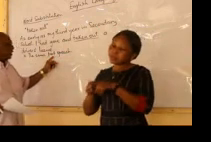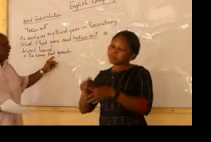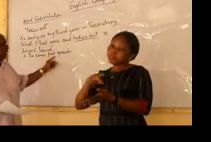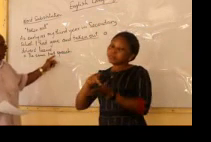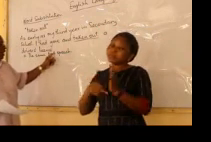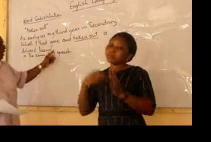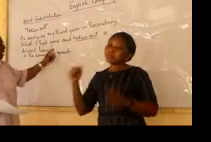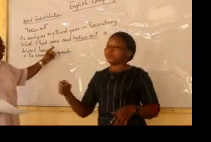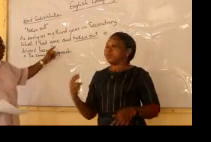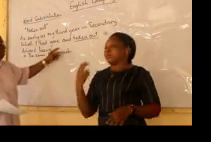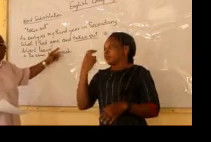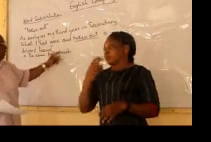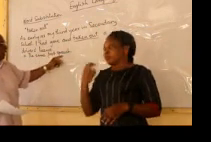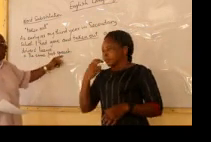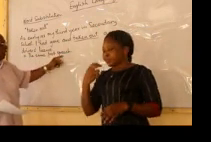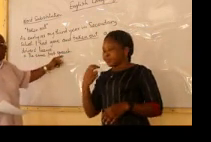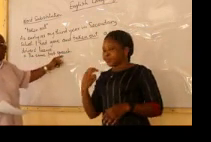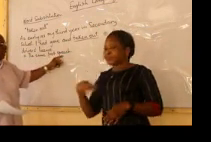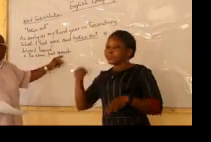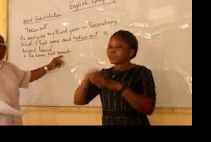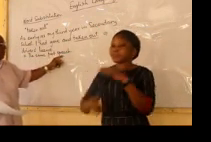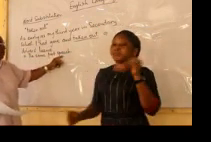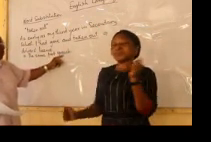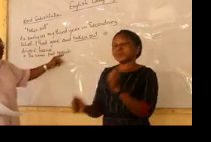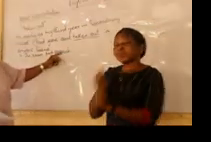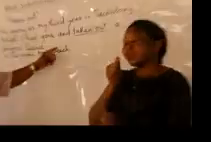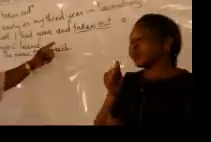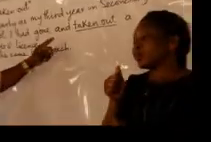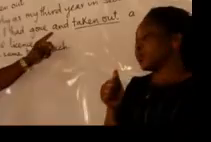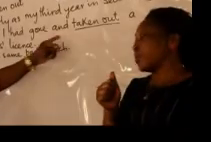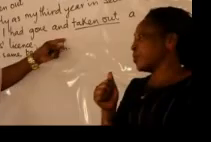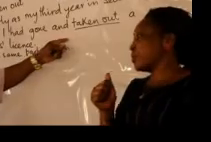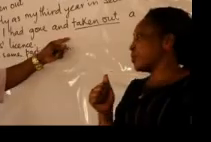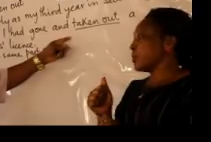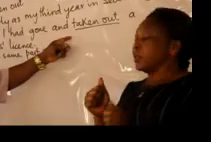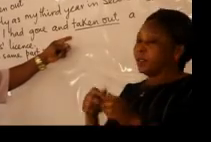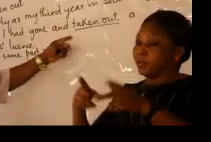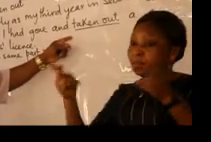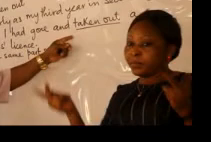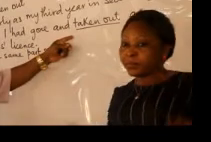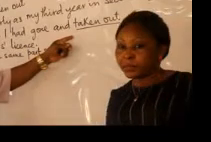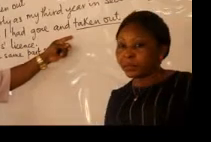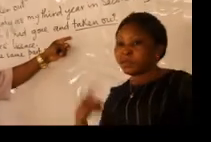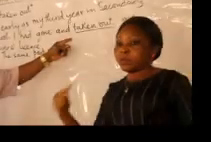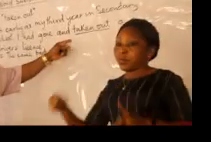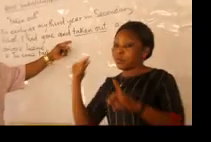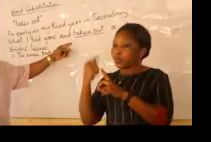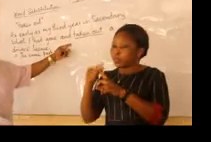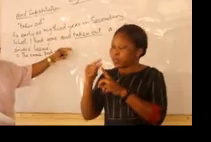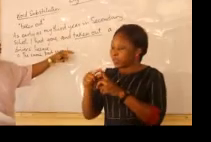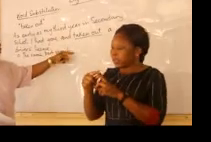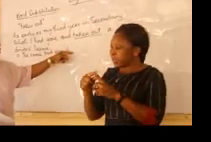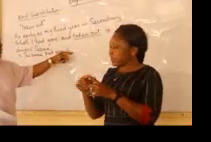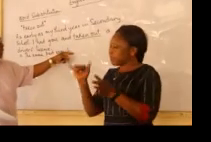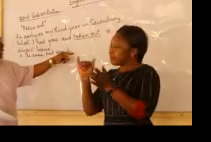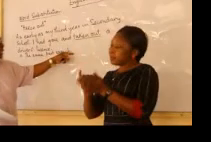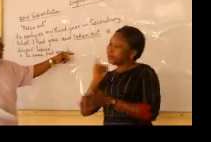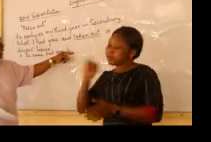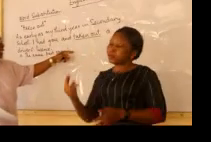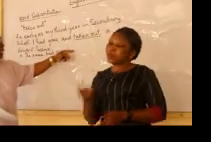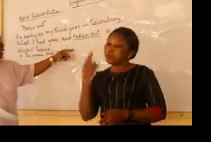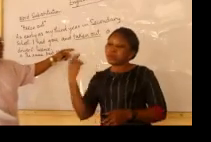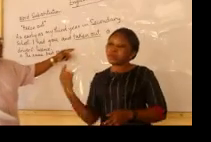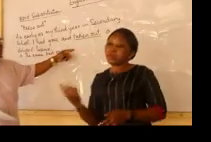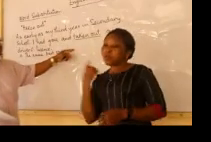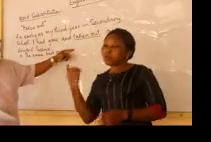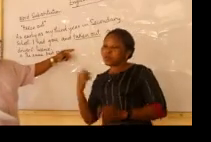And in most cases, the word or the phrase that is always given to you